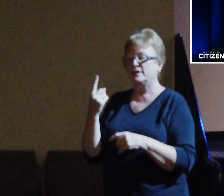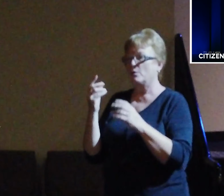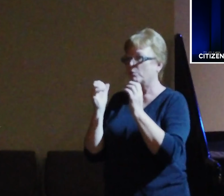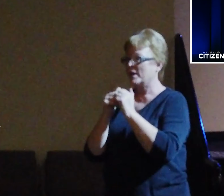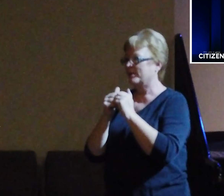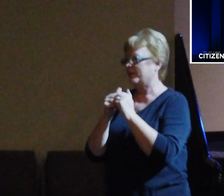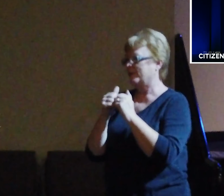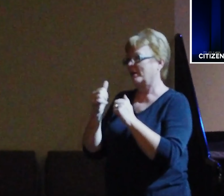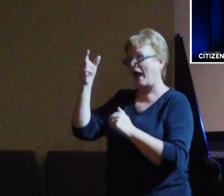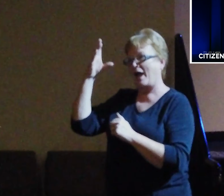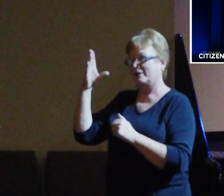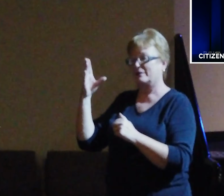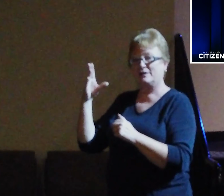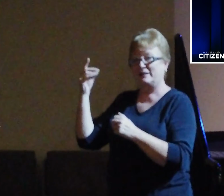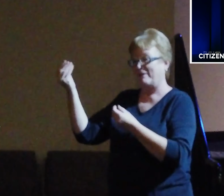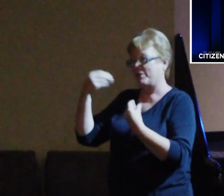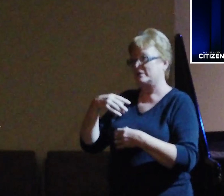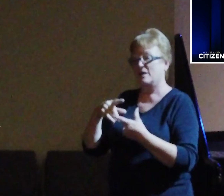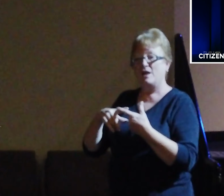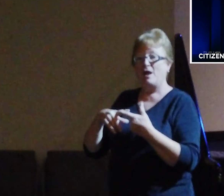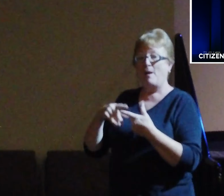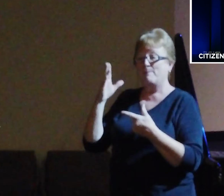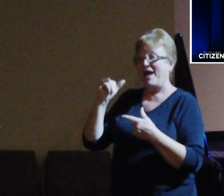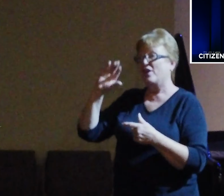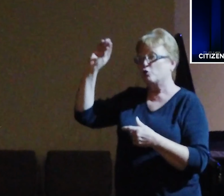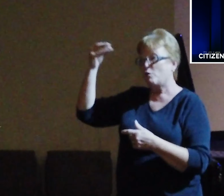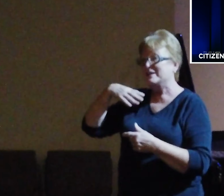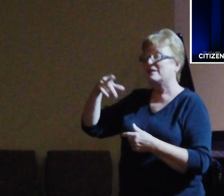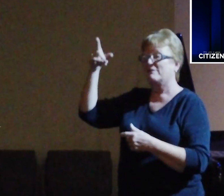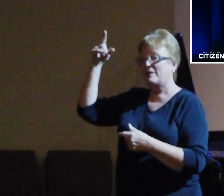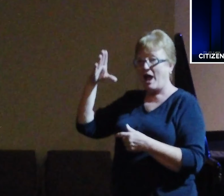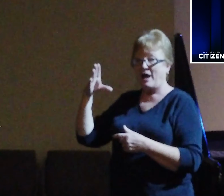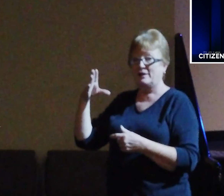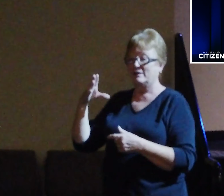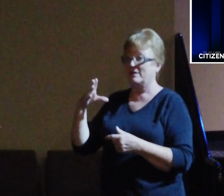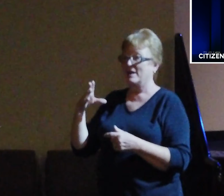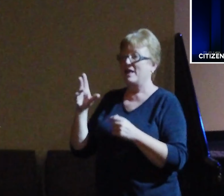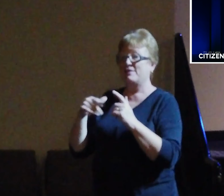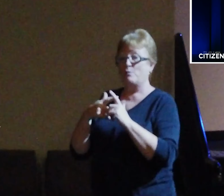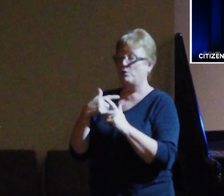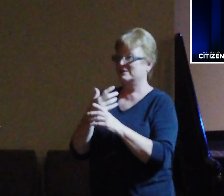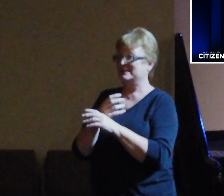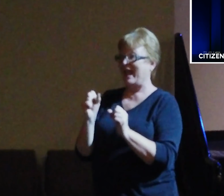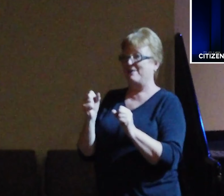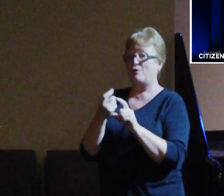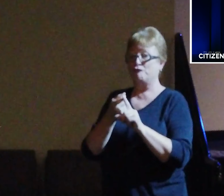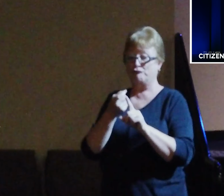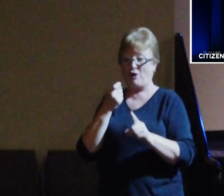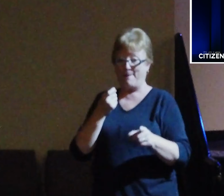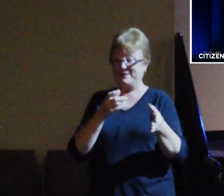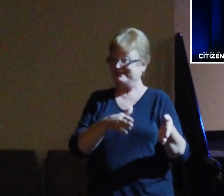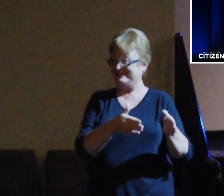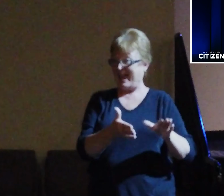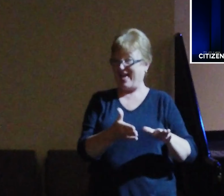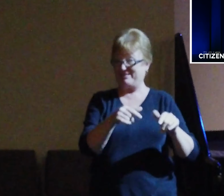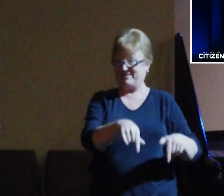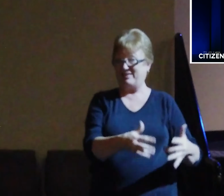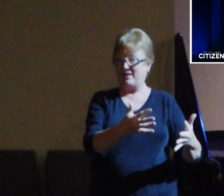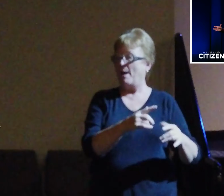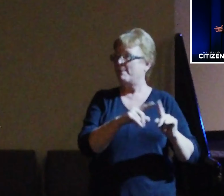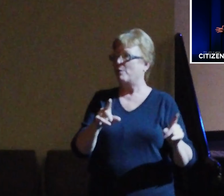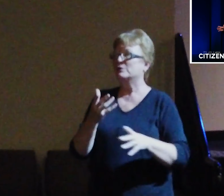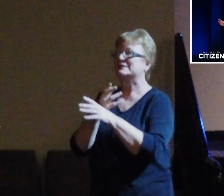life is impossible, but for the grace of God. We're not only saved from something, death, but we're